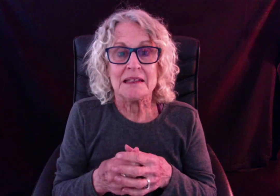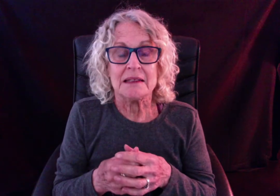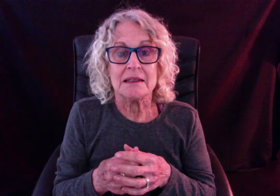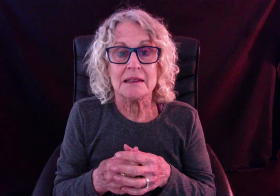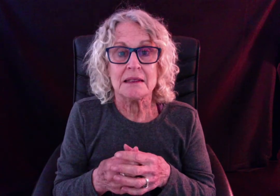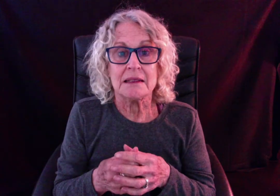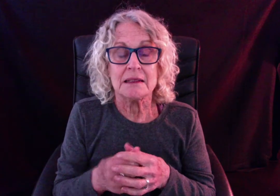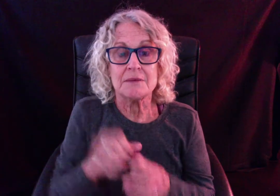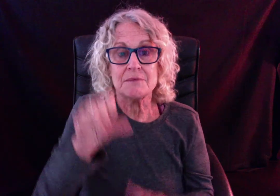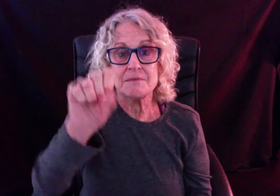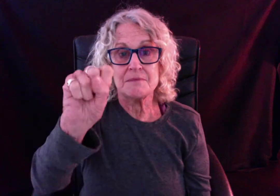Seasoned